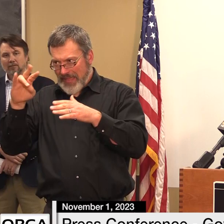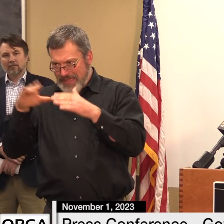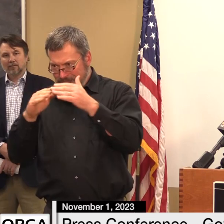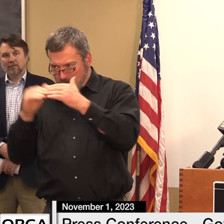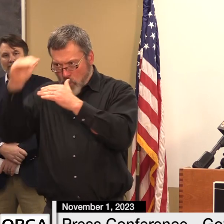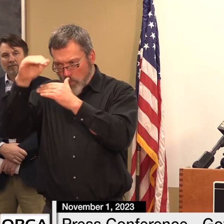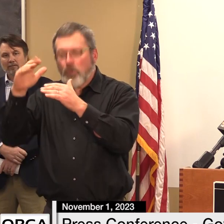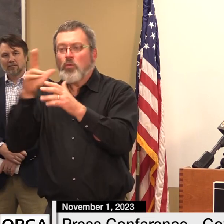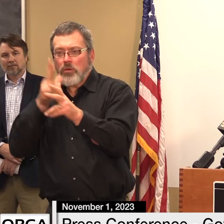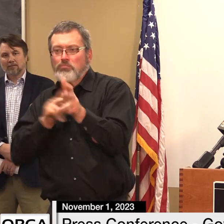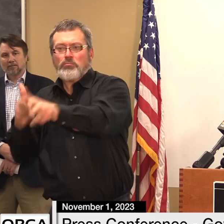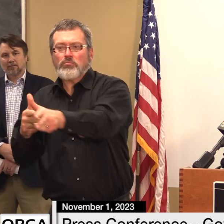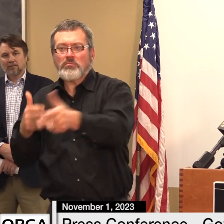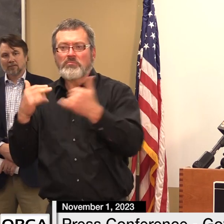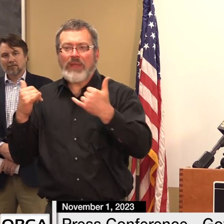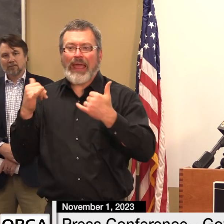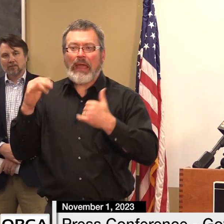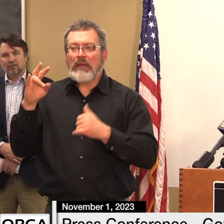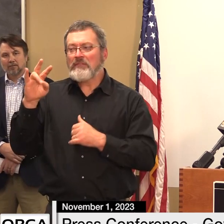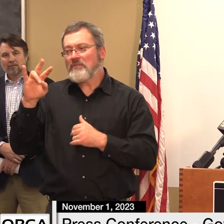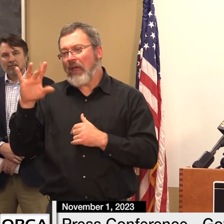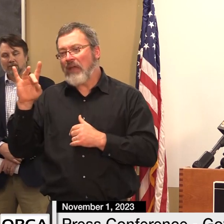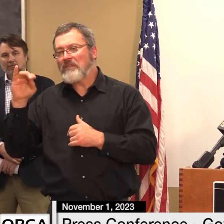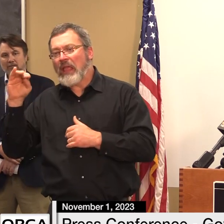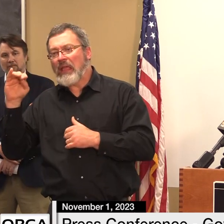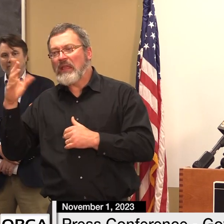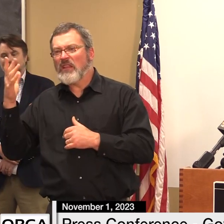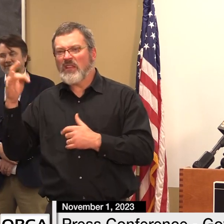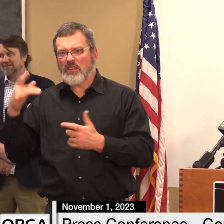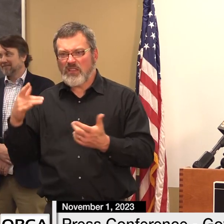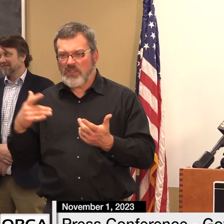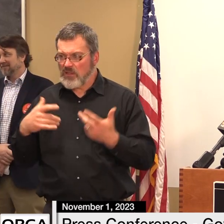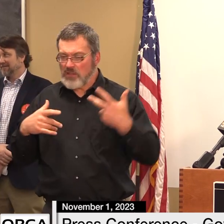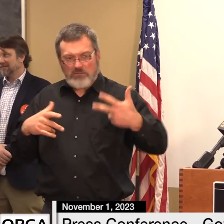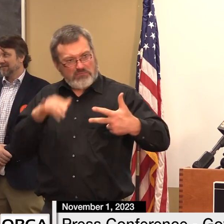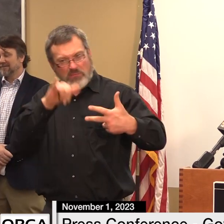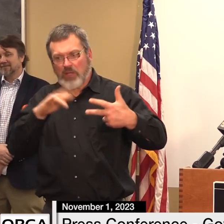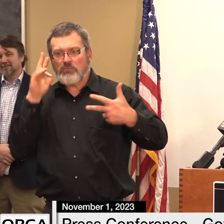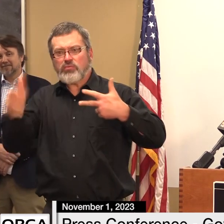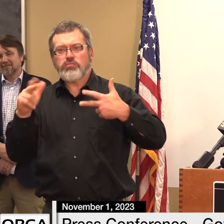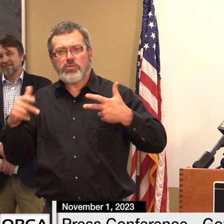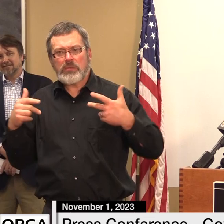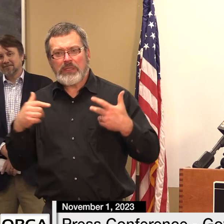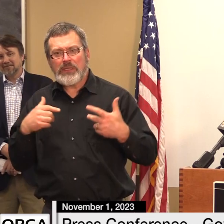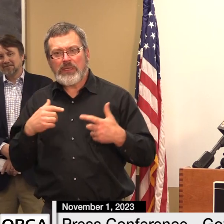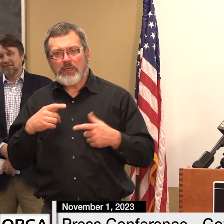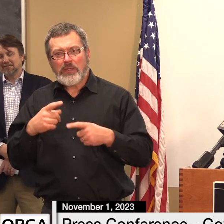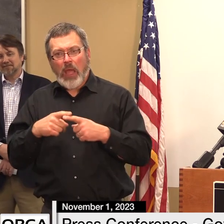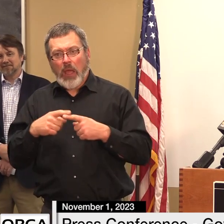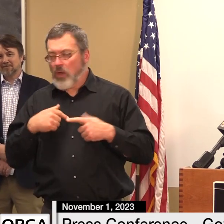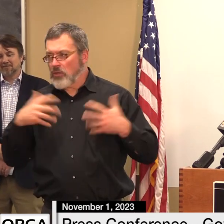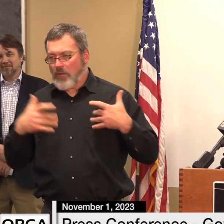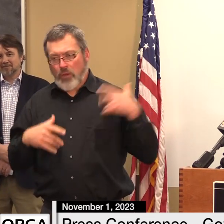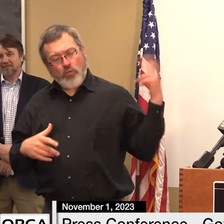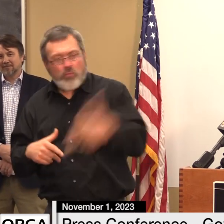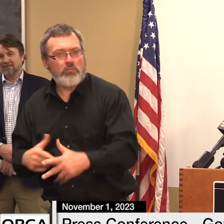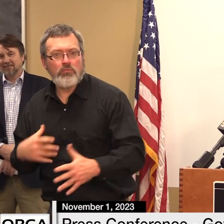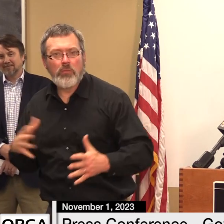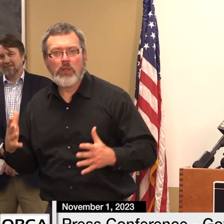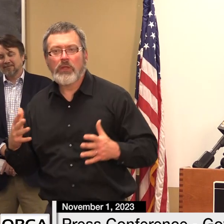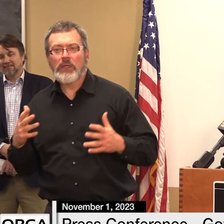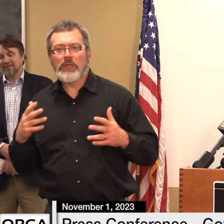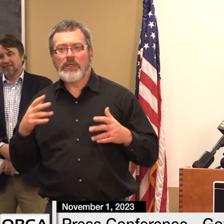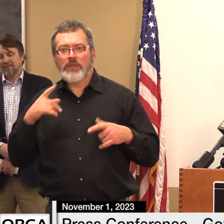speeding tickets. But now it seems to be somewhat higher. And sometimes it's a little scary when they go by you, particularly when it's